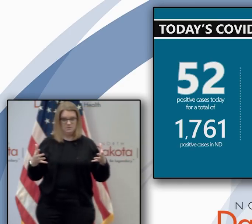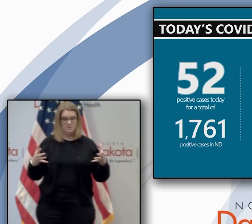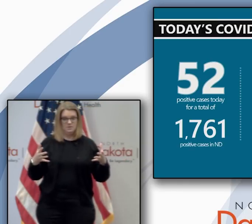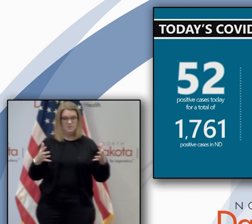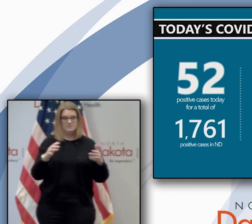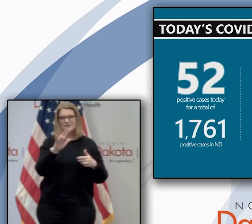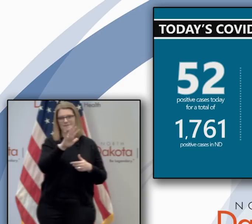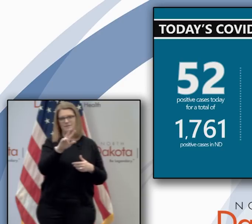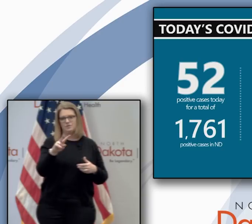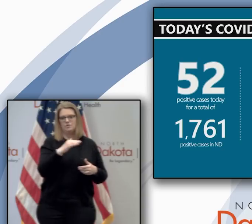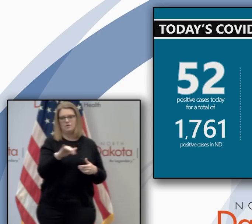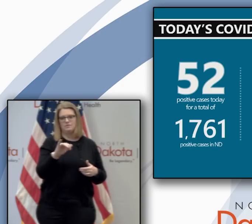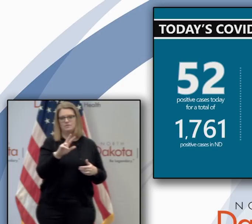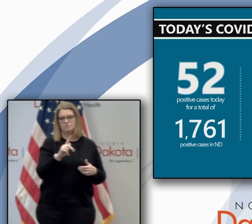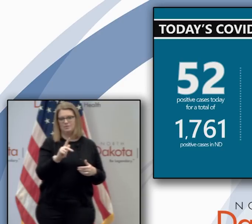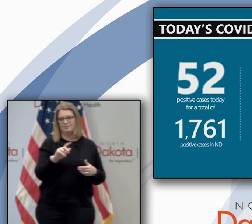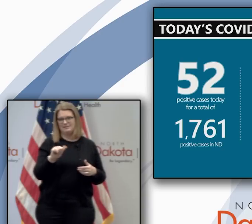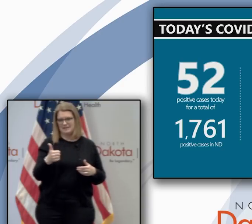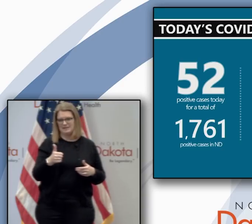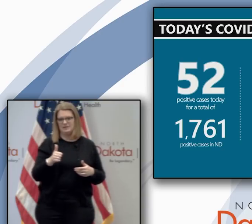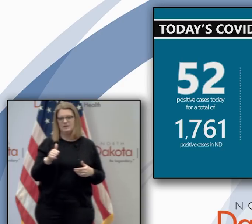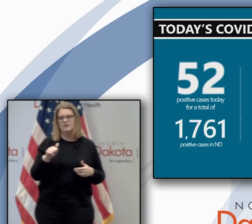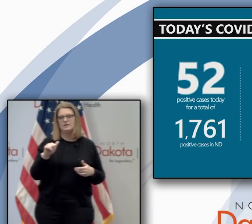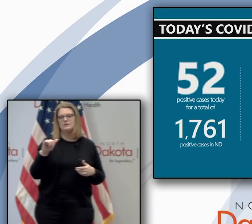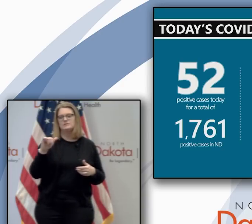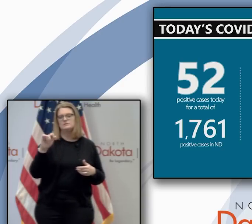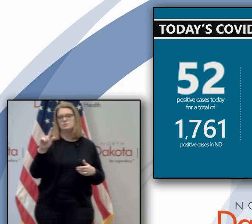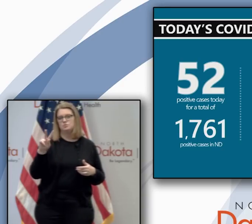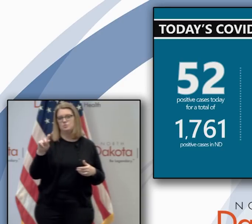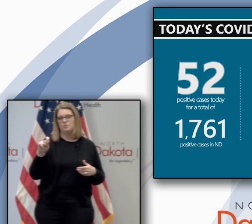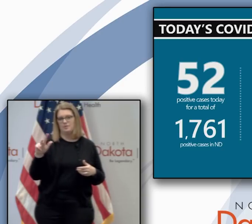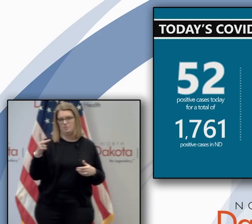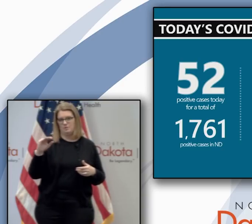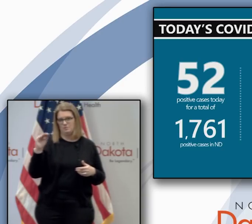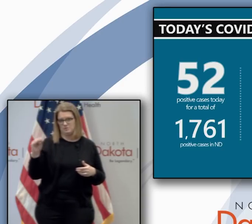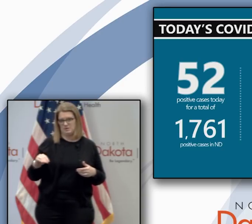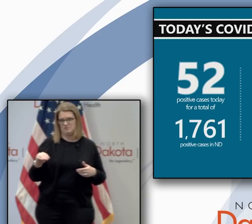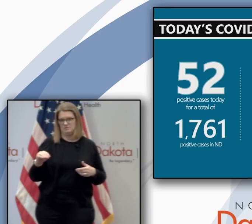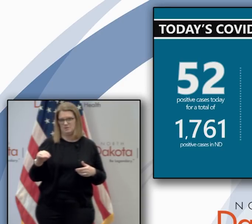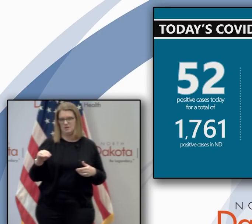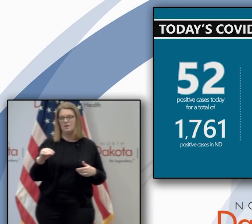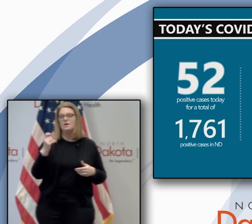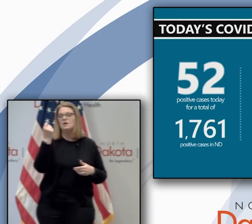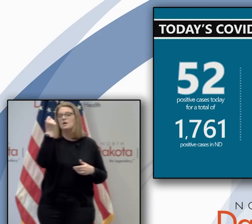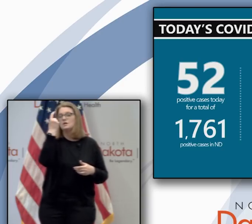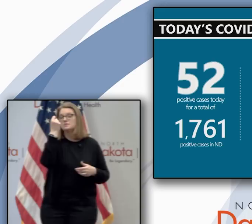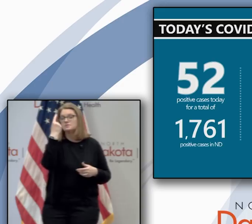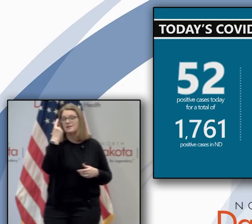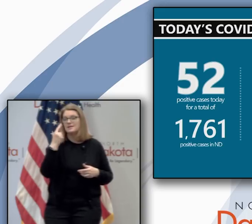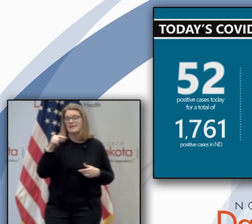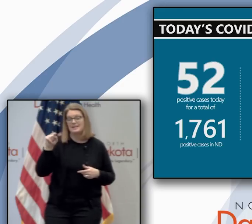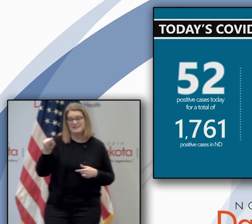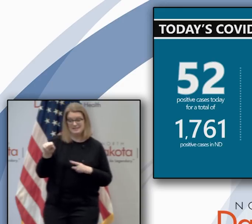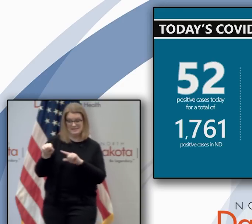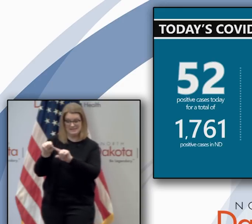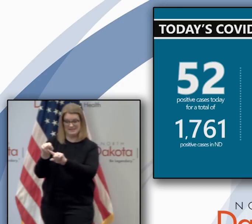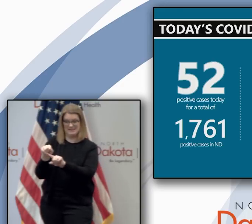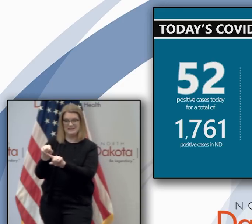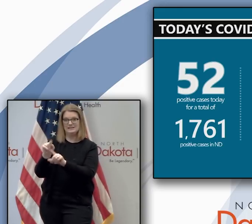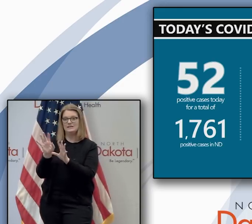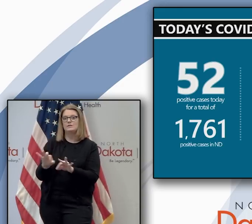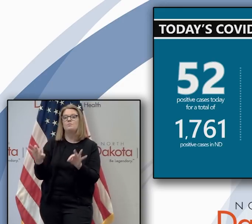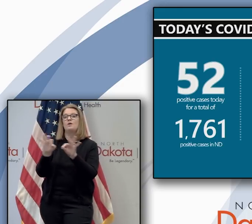over the 2310 is 2.3%. And again, that's a number that's important for us to have on our own operational dashboard here at the